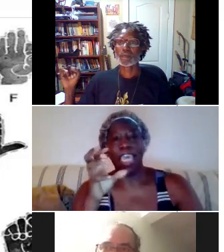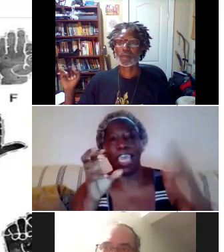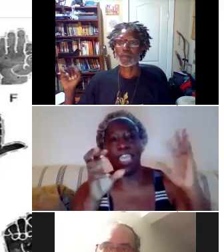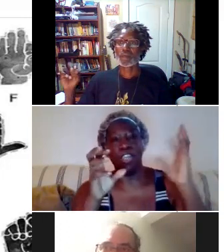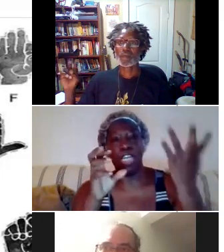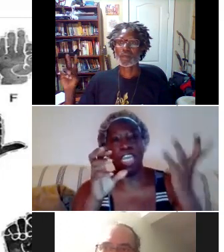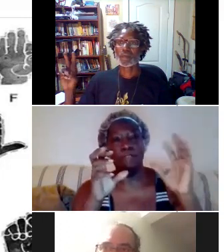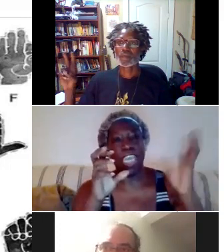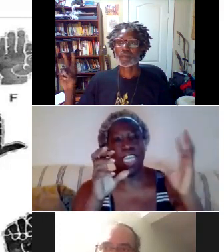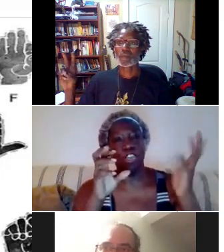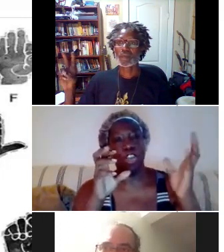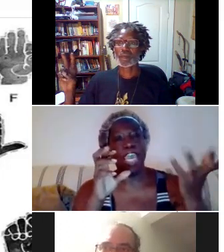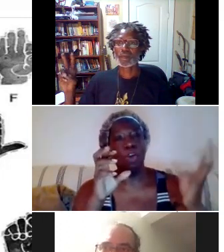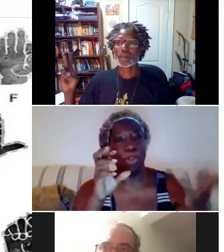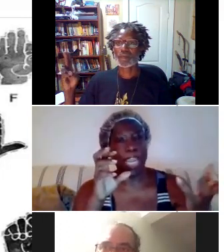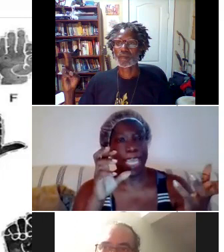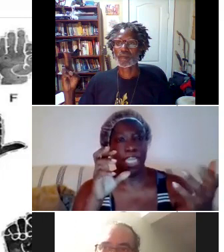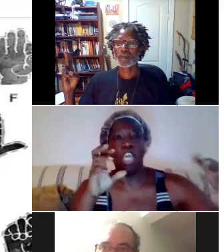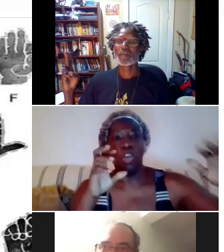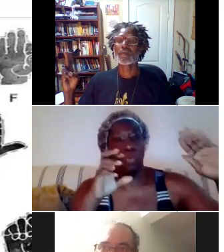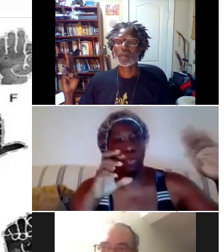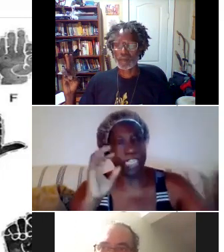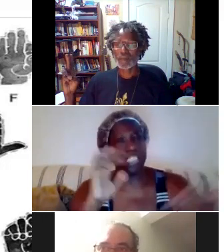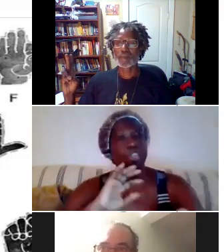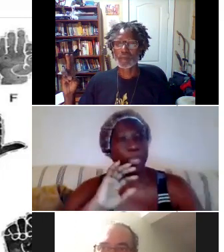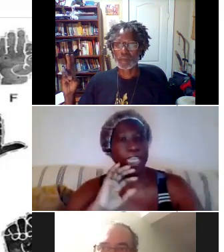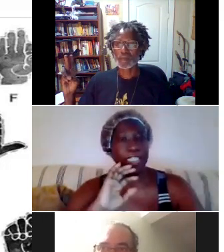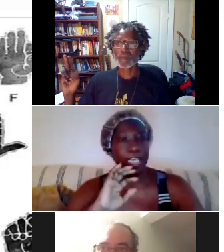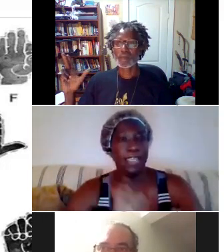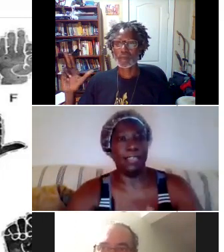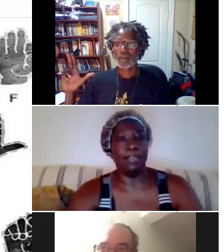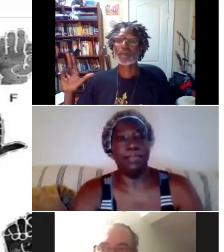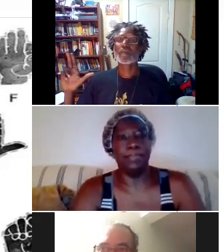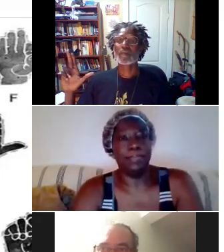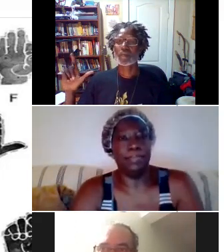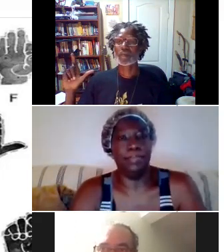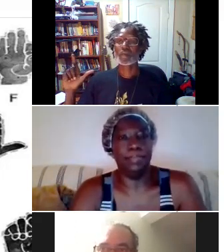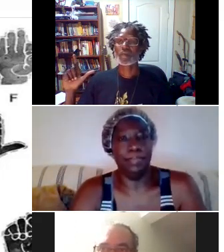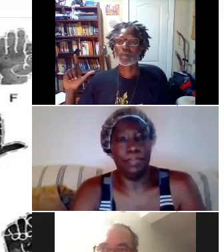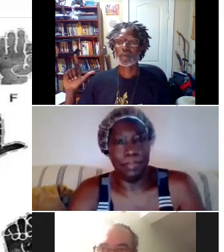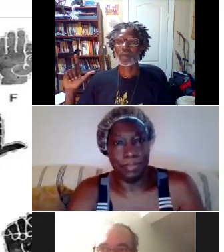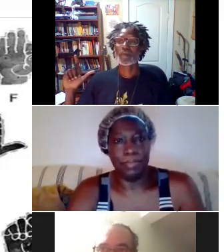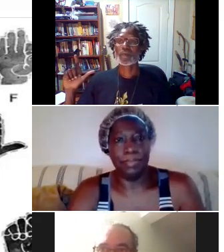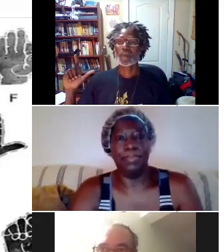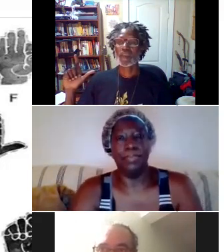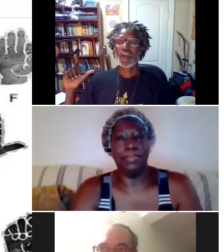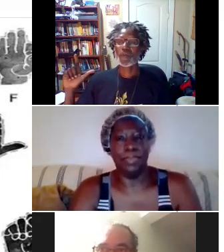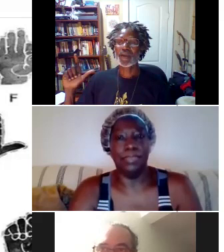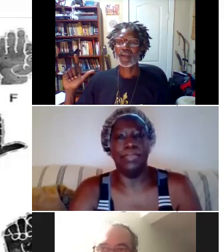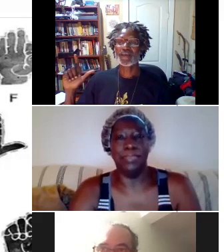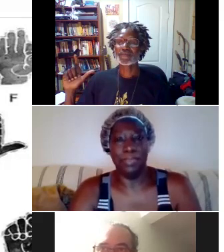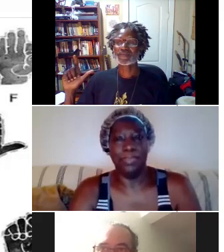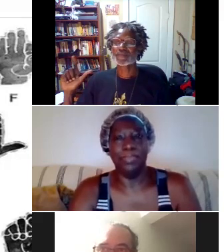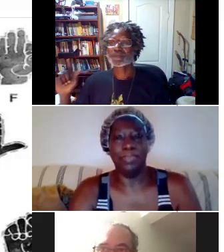Okay. And your left hand is your helper hand when it's a two-handed sign. Okay, got it.